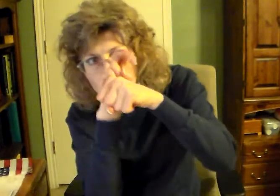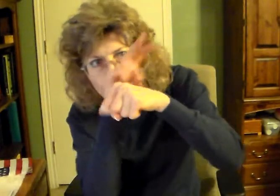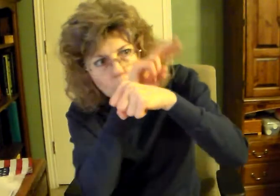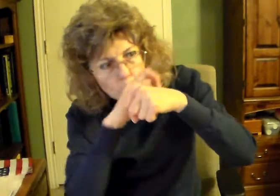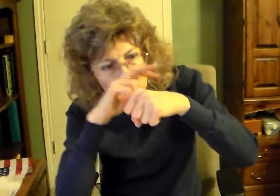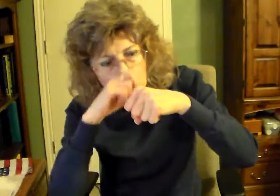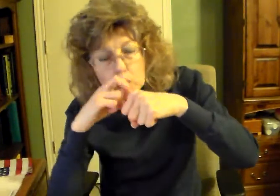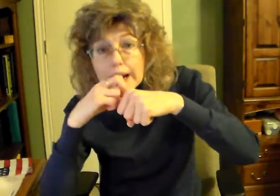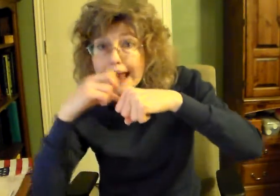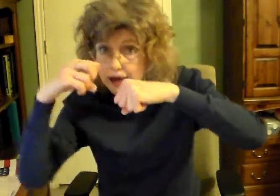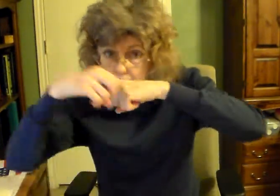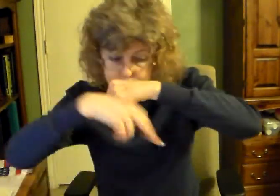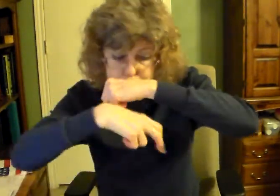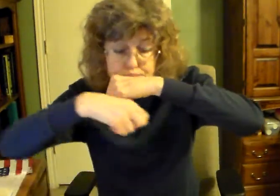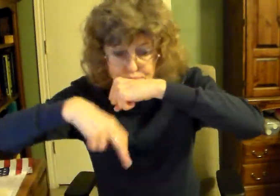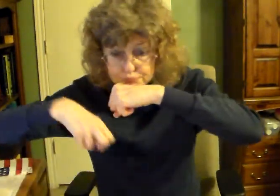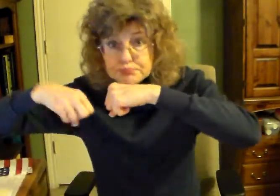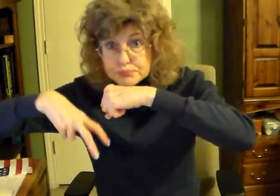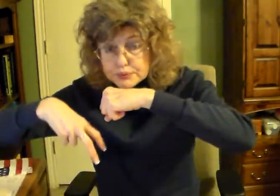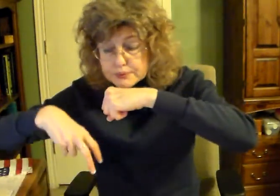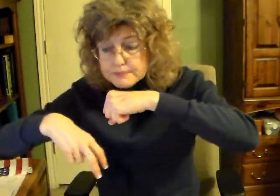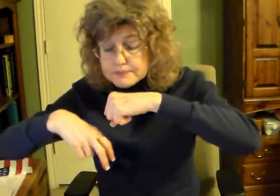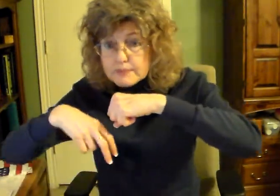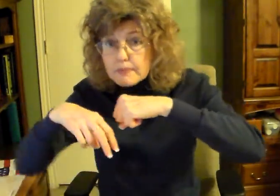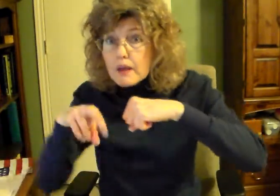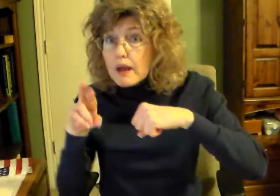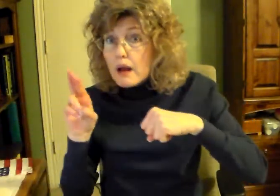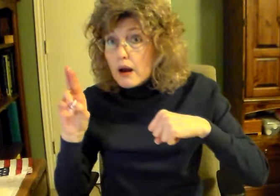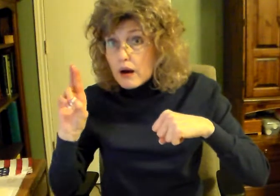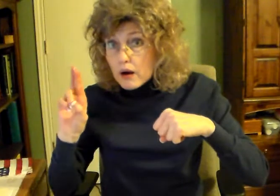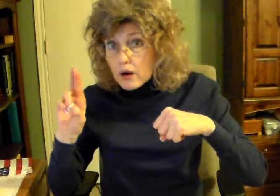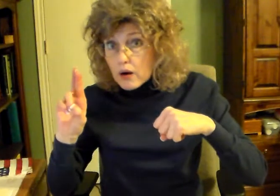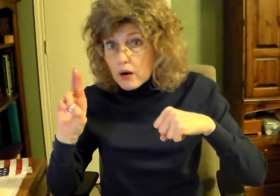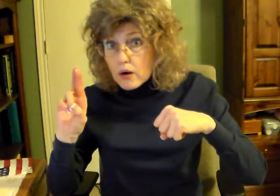Remember how I mentioned that the function of the nucleolus was to begin the production of ribosomes?